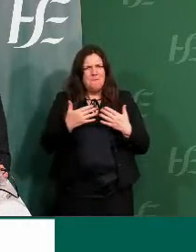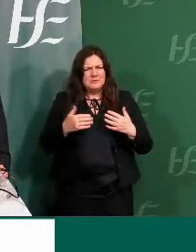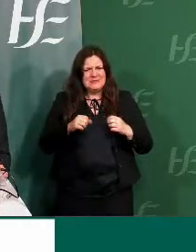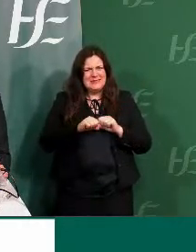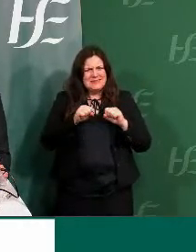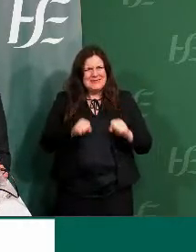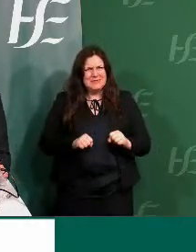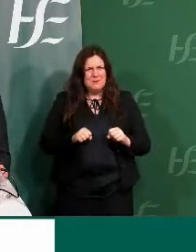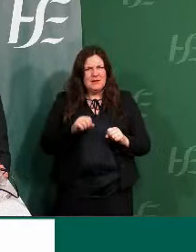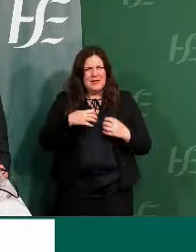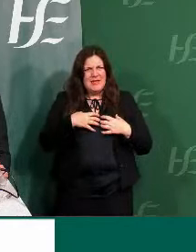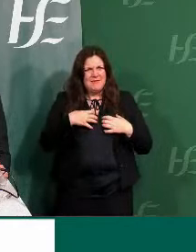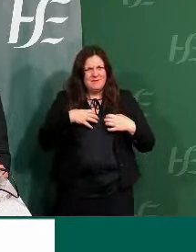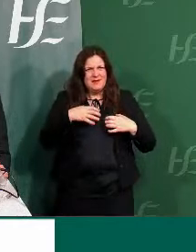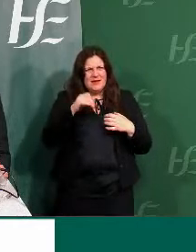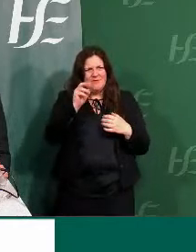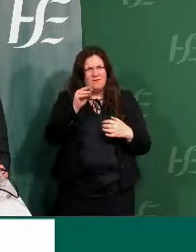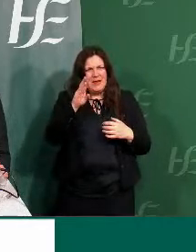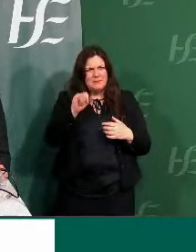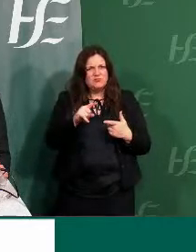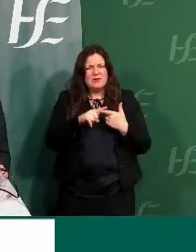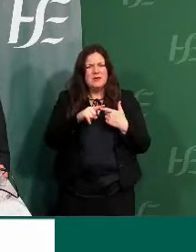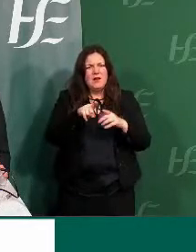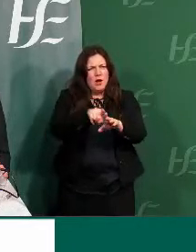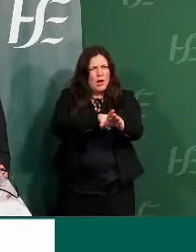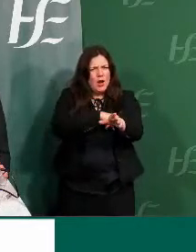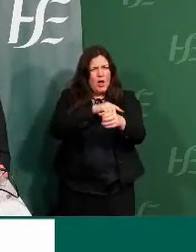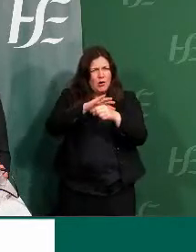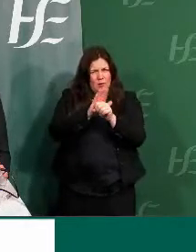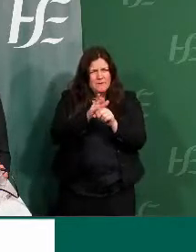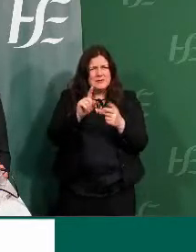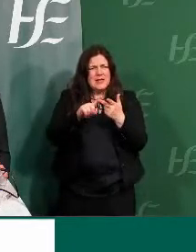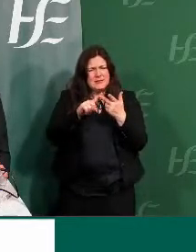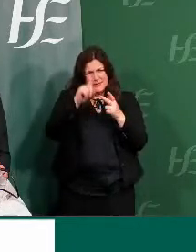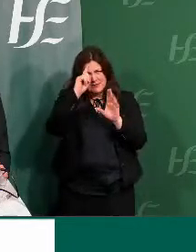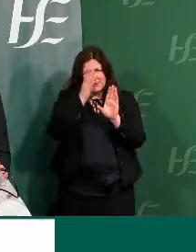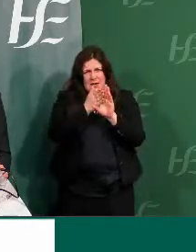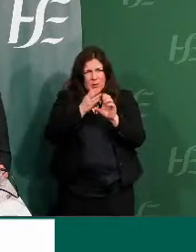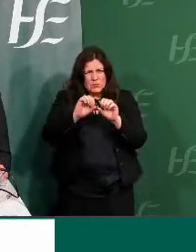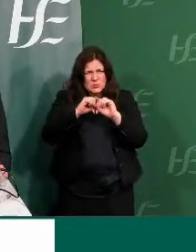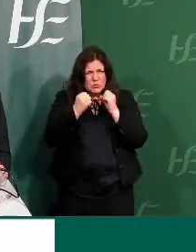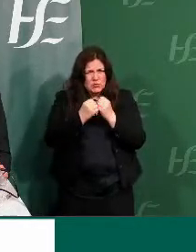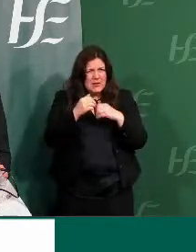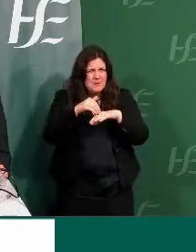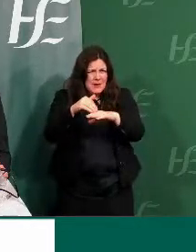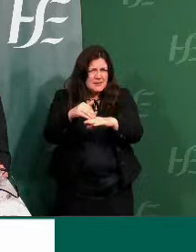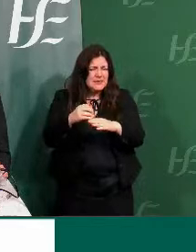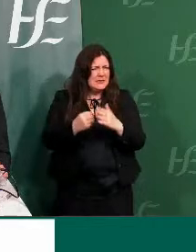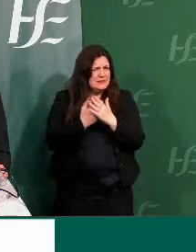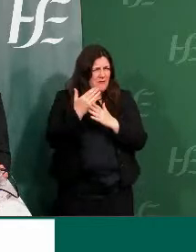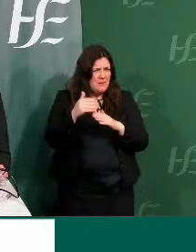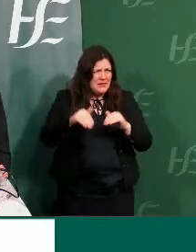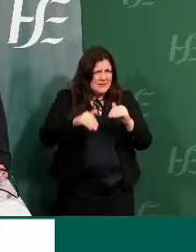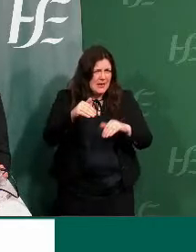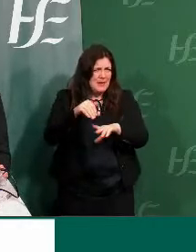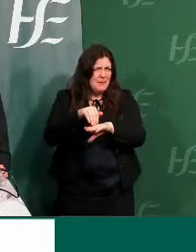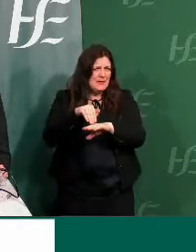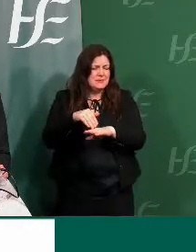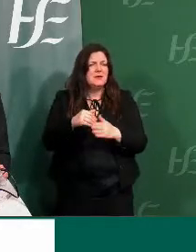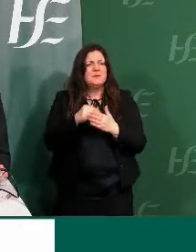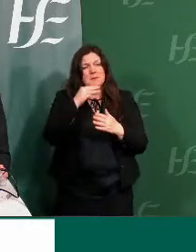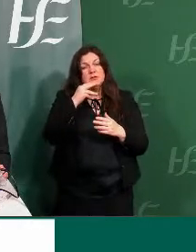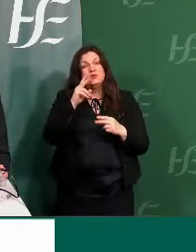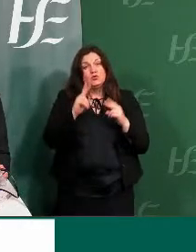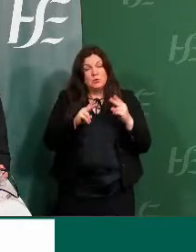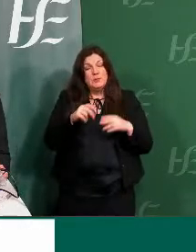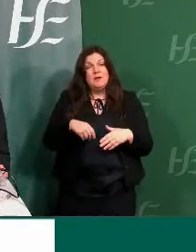long COVID psychosocial impacts and developmental impacts. And this second priority group should be offered in line with those under